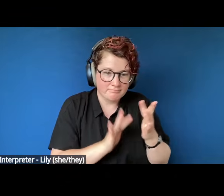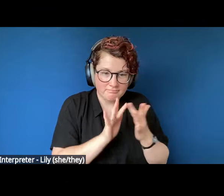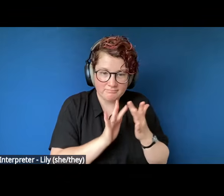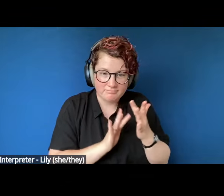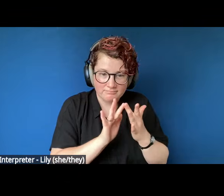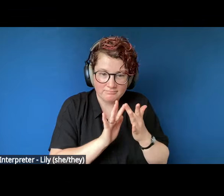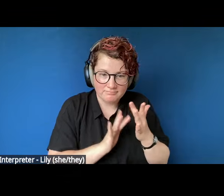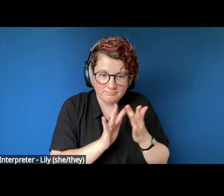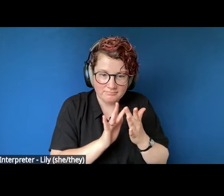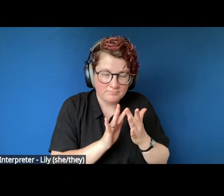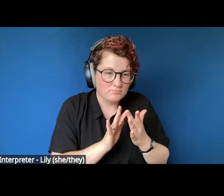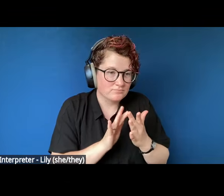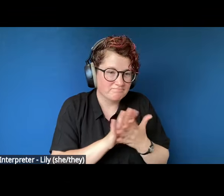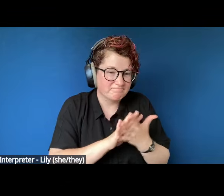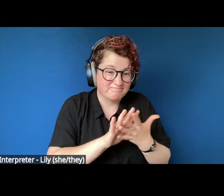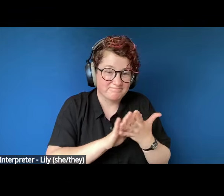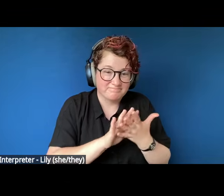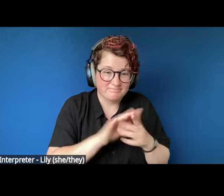Being done.